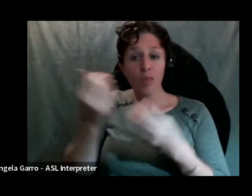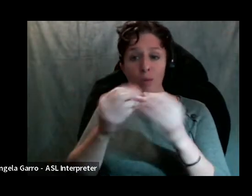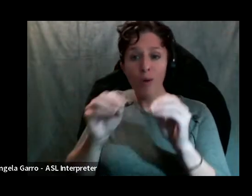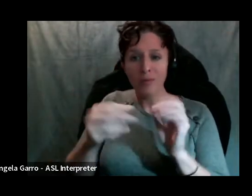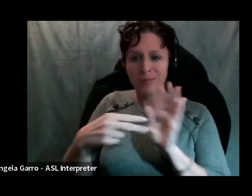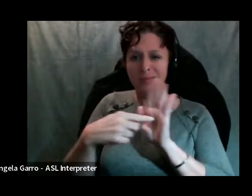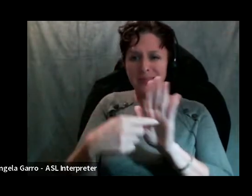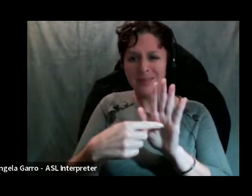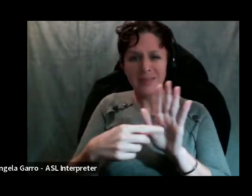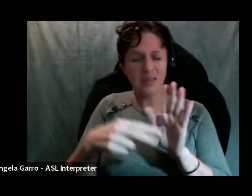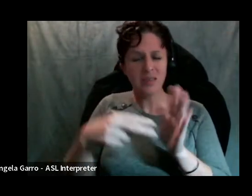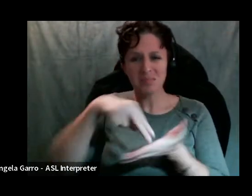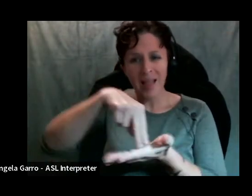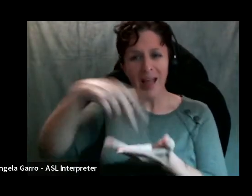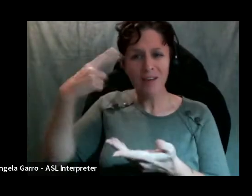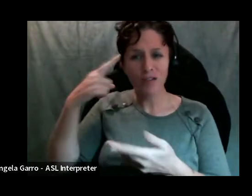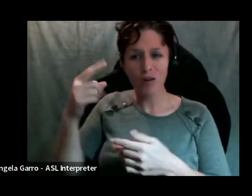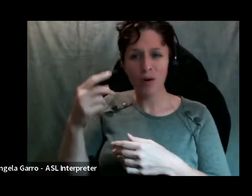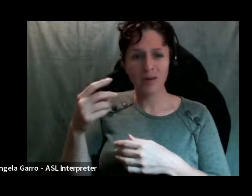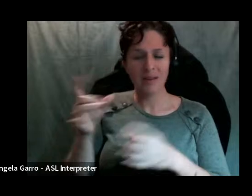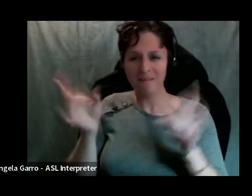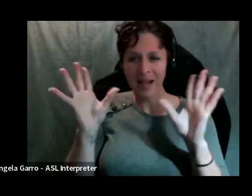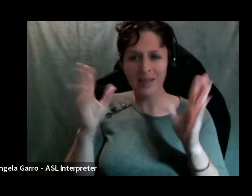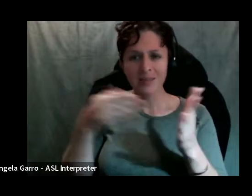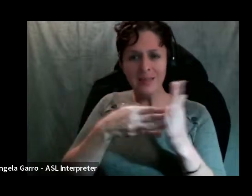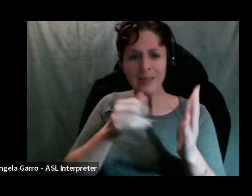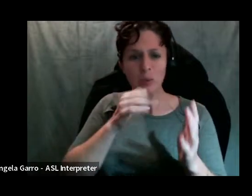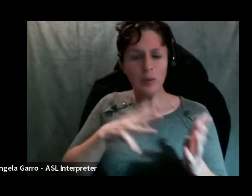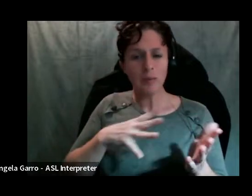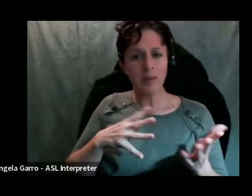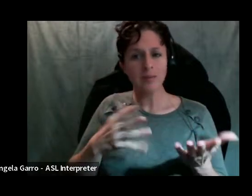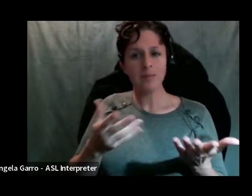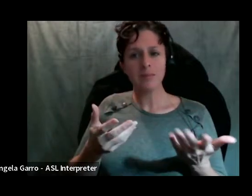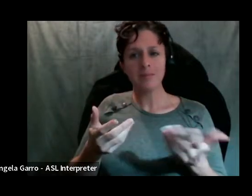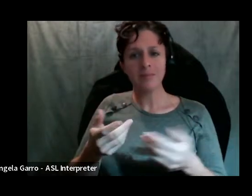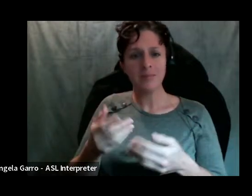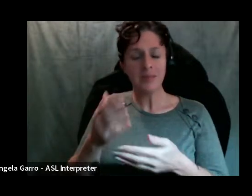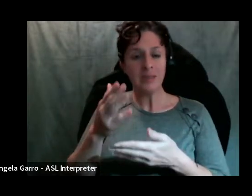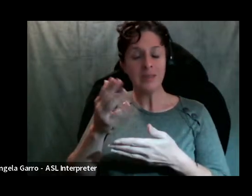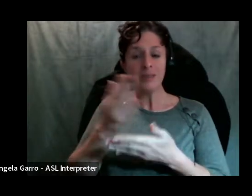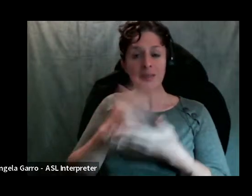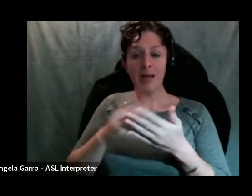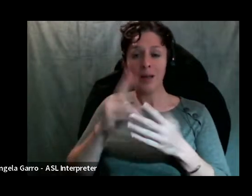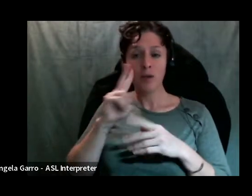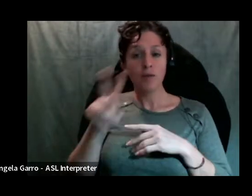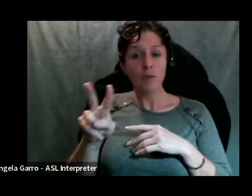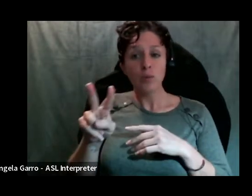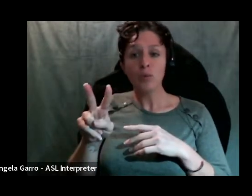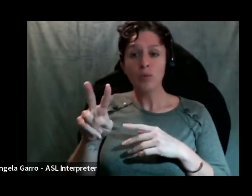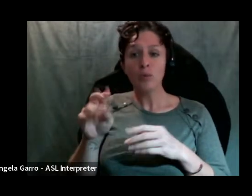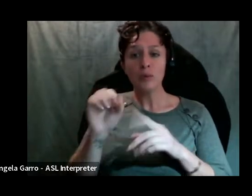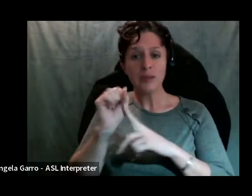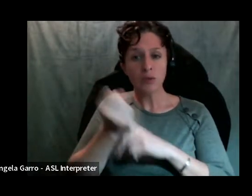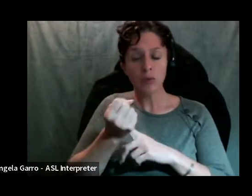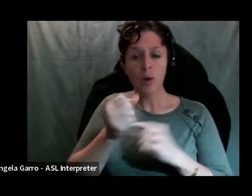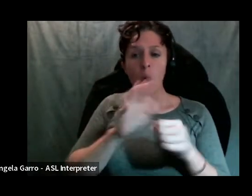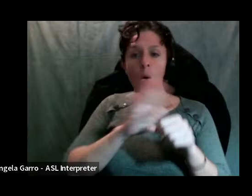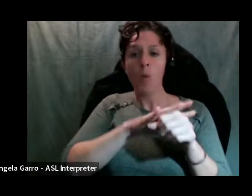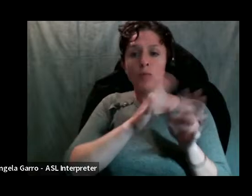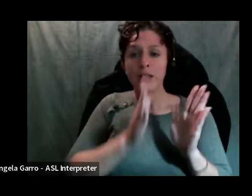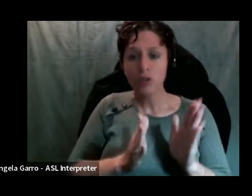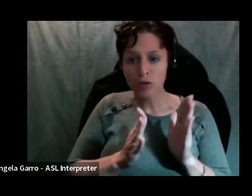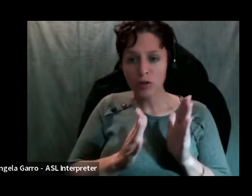women. We're the Me Too movements. Some of you viewed the situation through an oppressor-oppressed